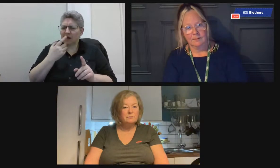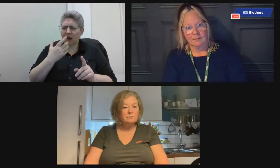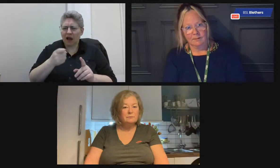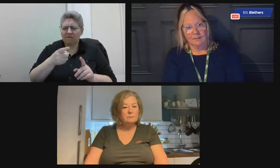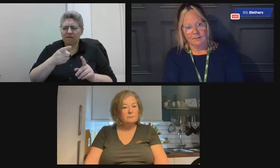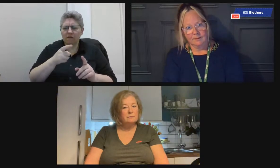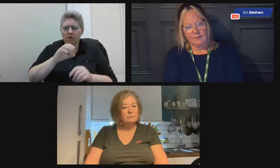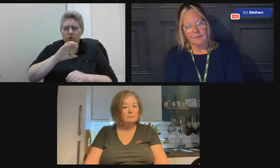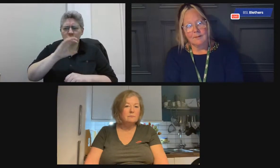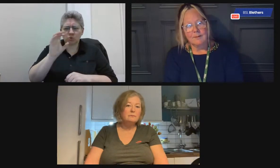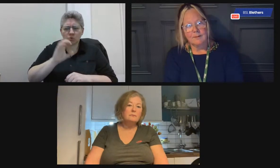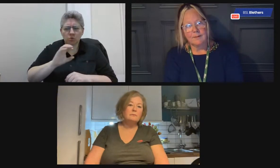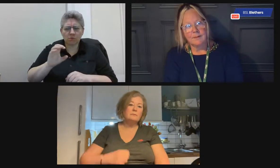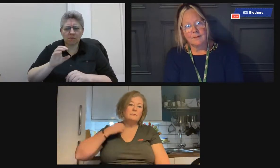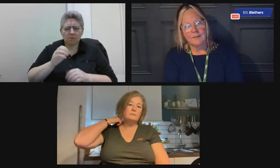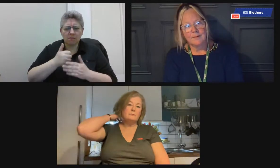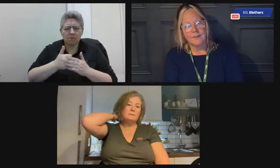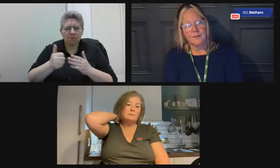of interpreters.